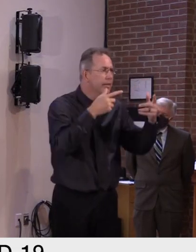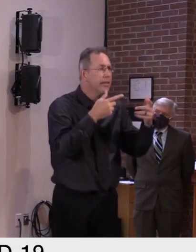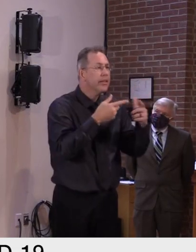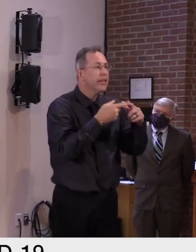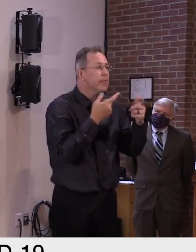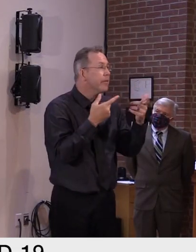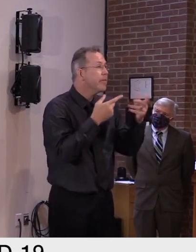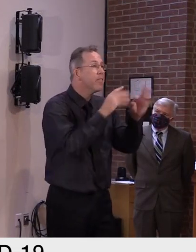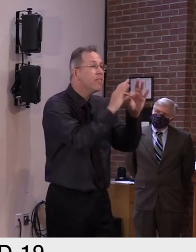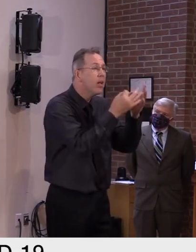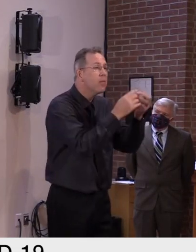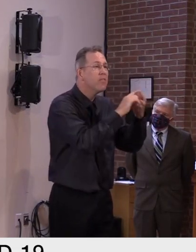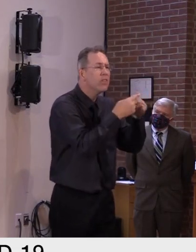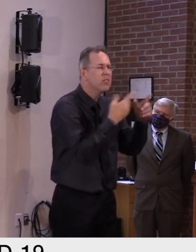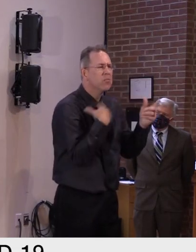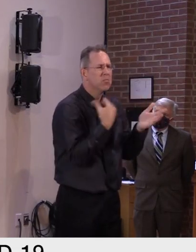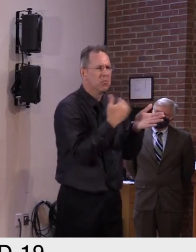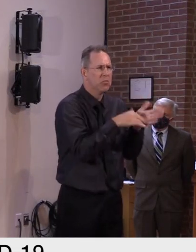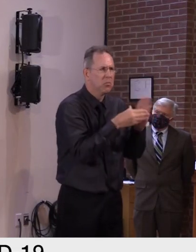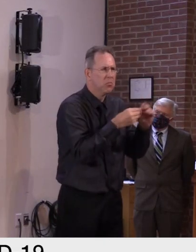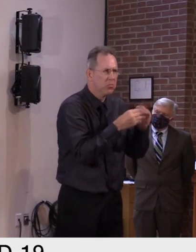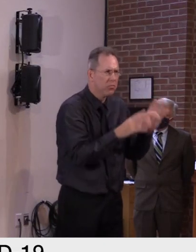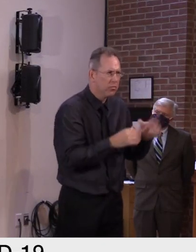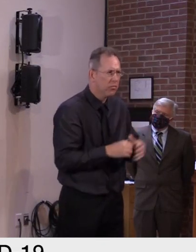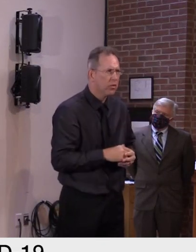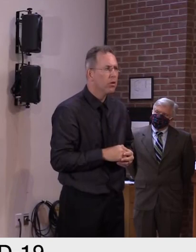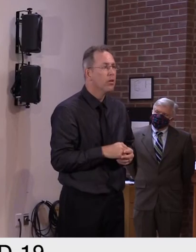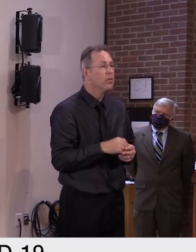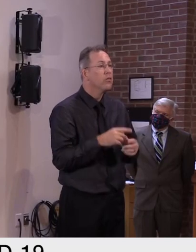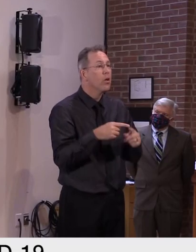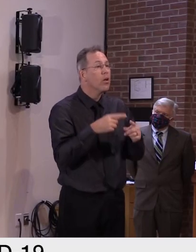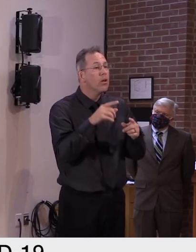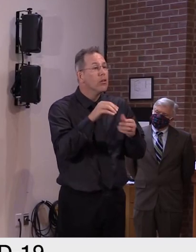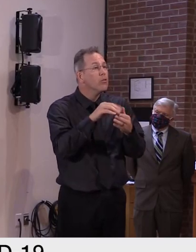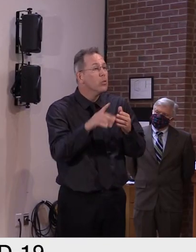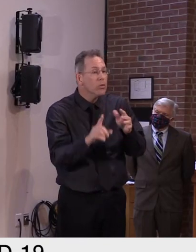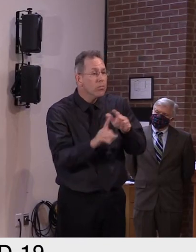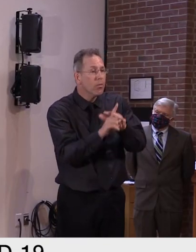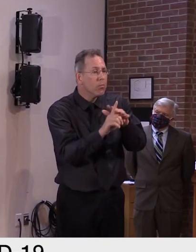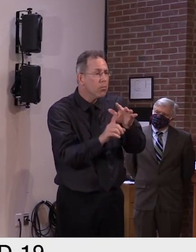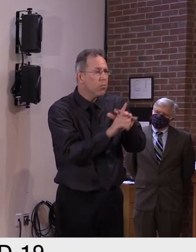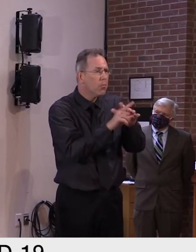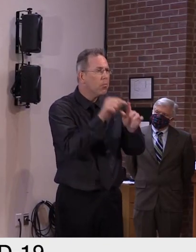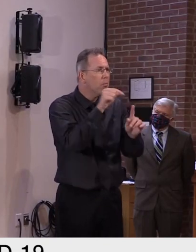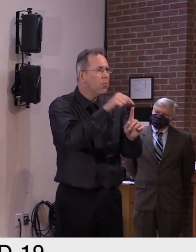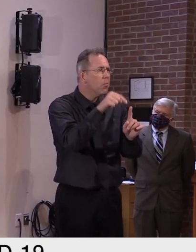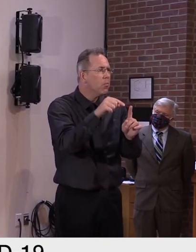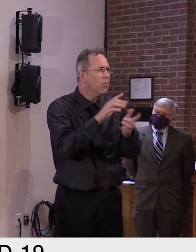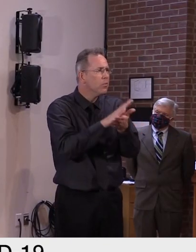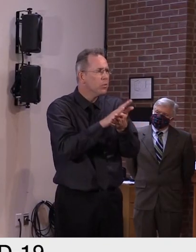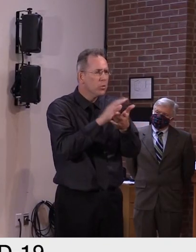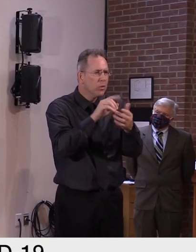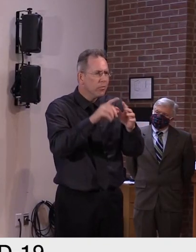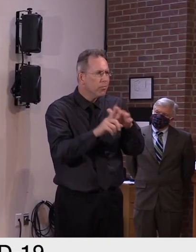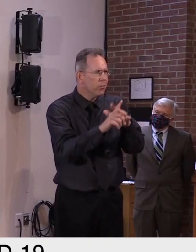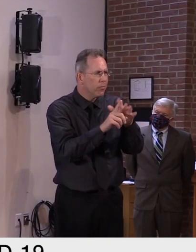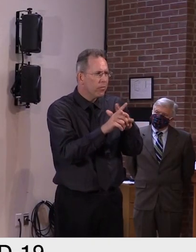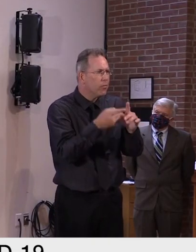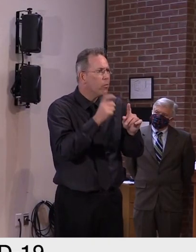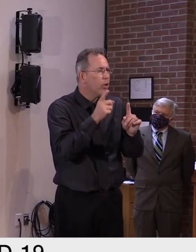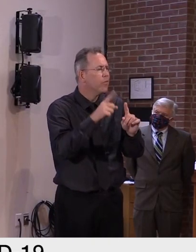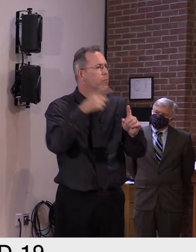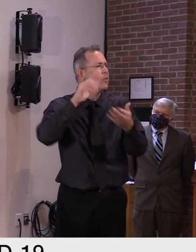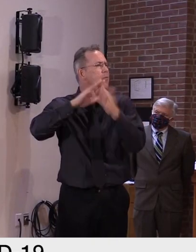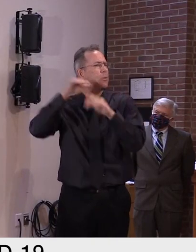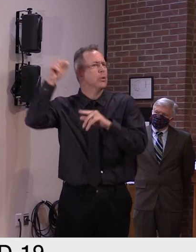anybody. They're coming to school representing the community that they're part of. So think